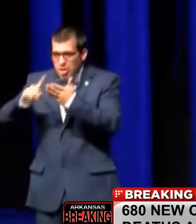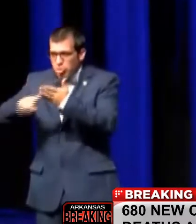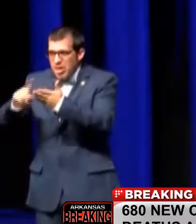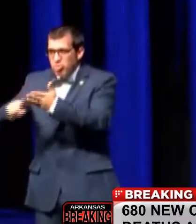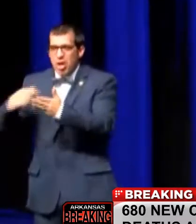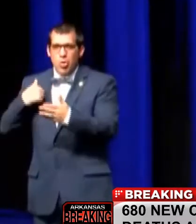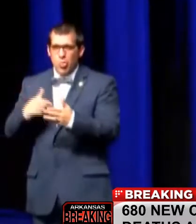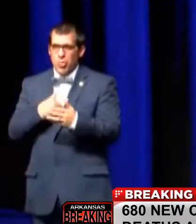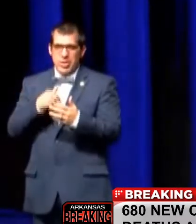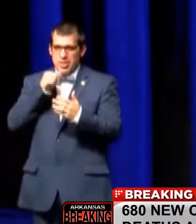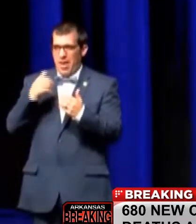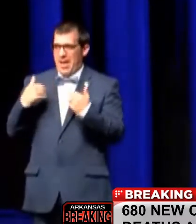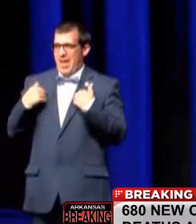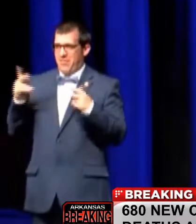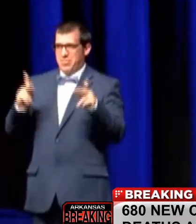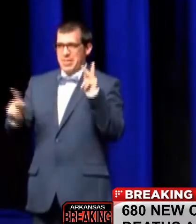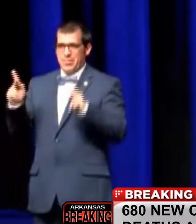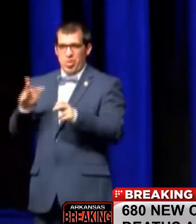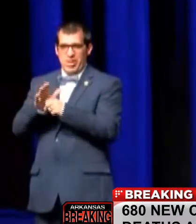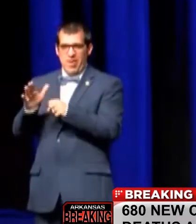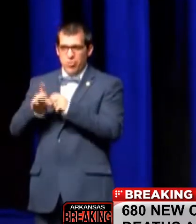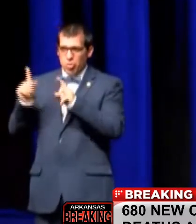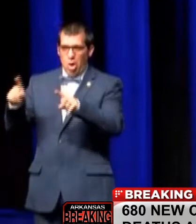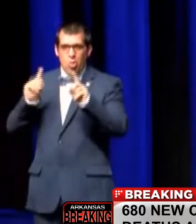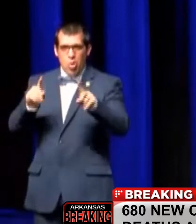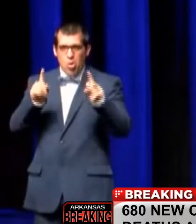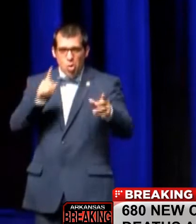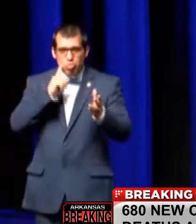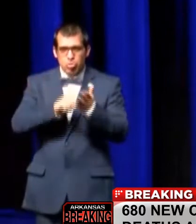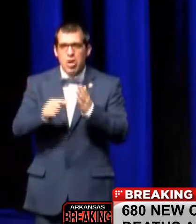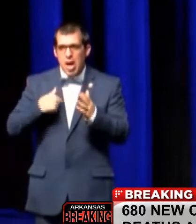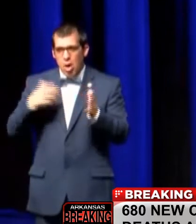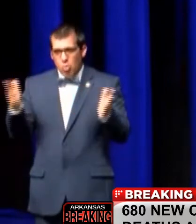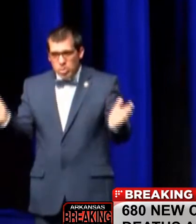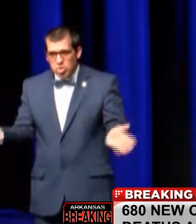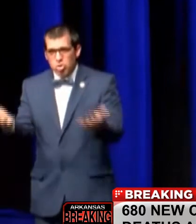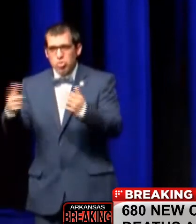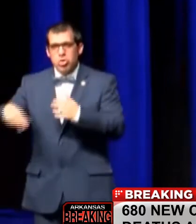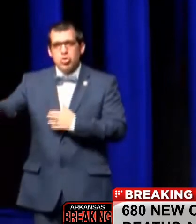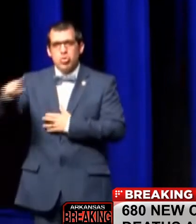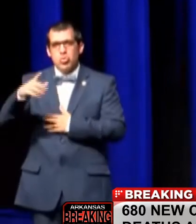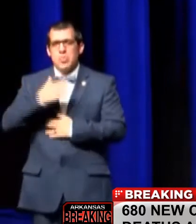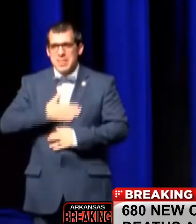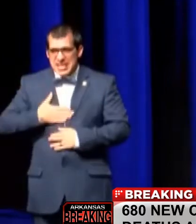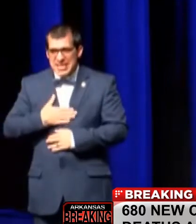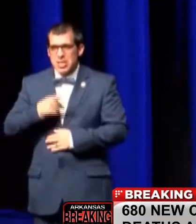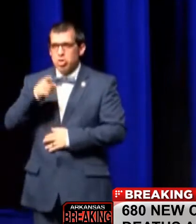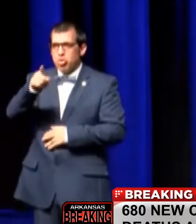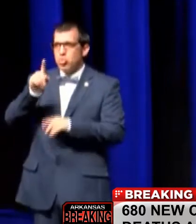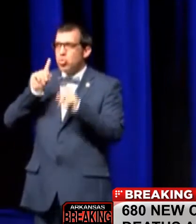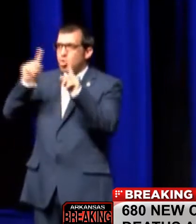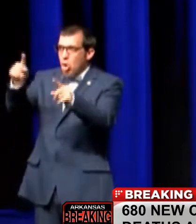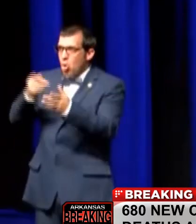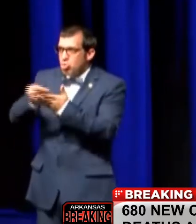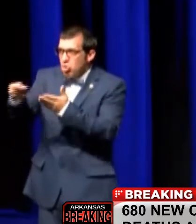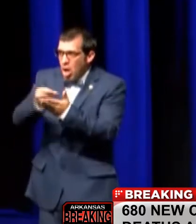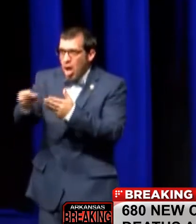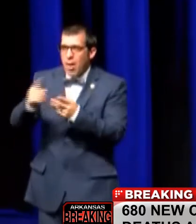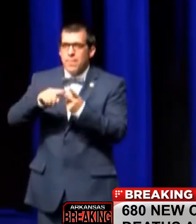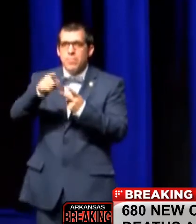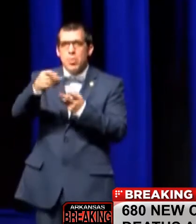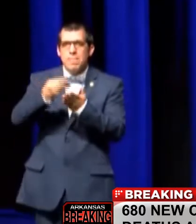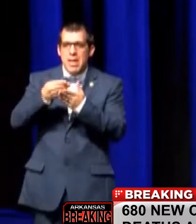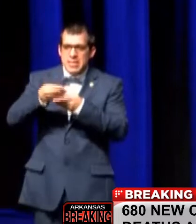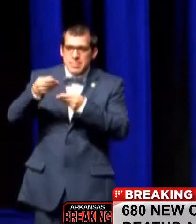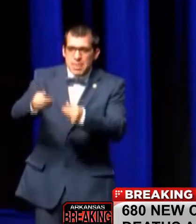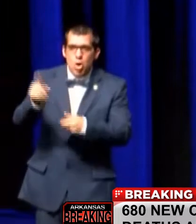have the capacity for it. So I want to encourage the public to shop and spend money with businesses that are